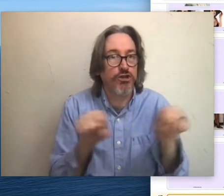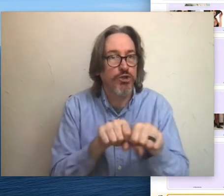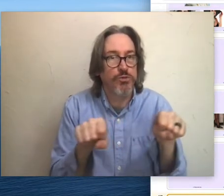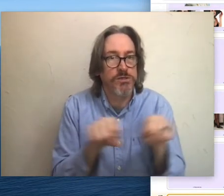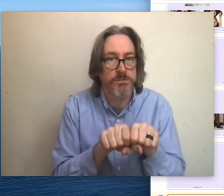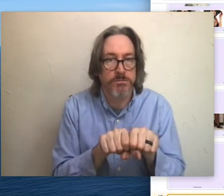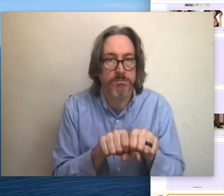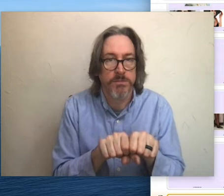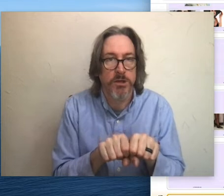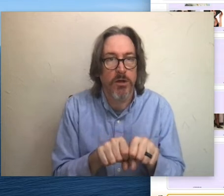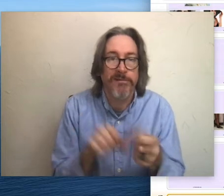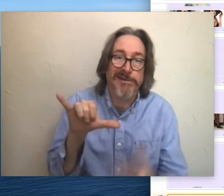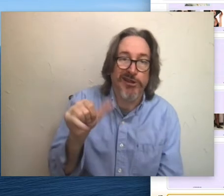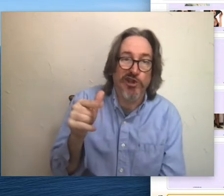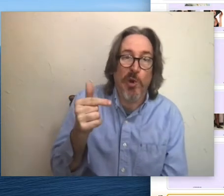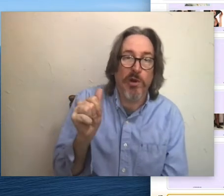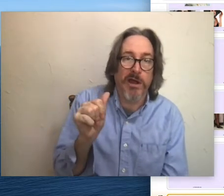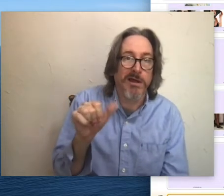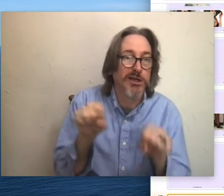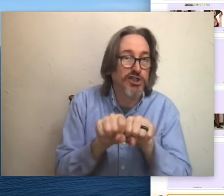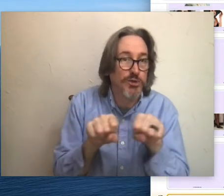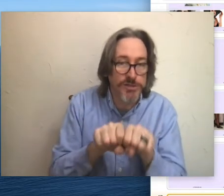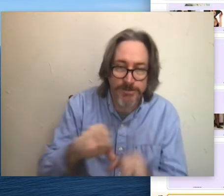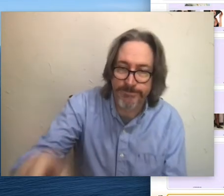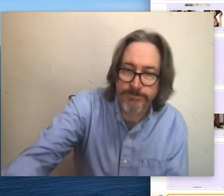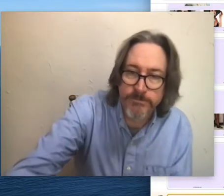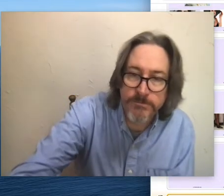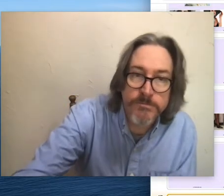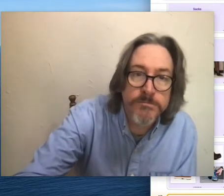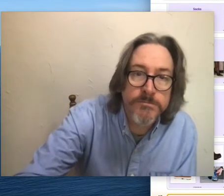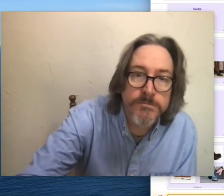Running shoes, yoga shoes.